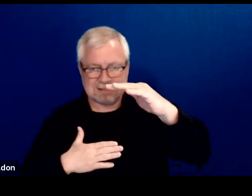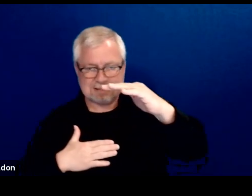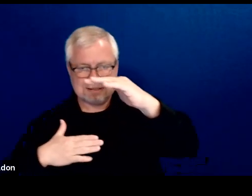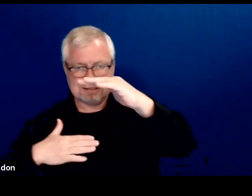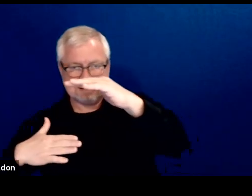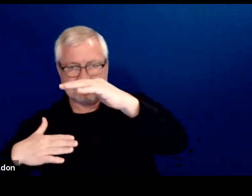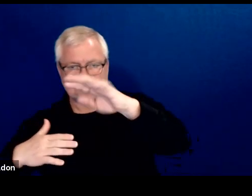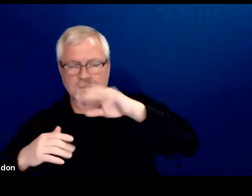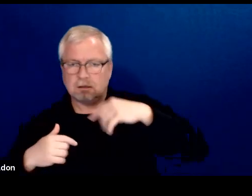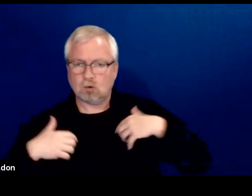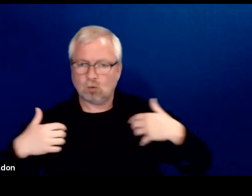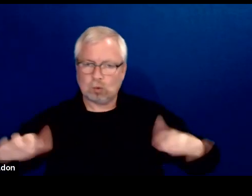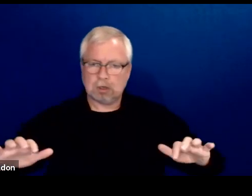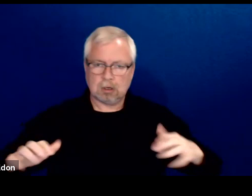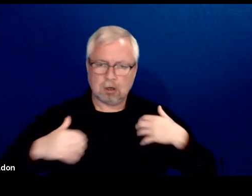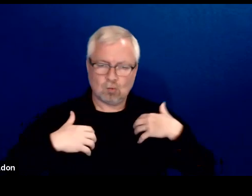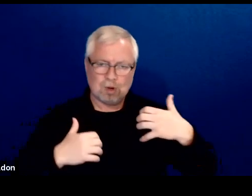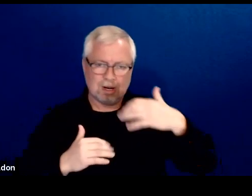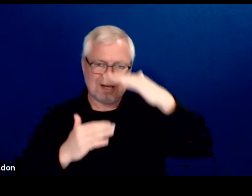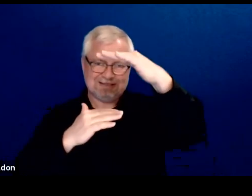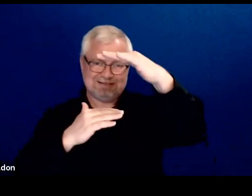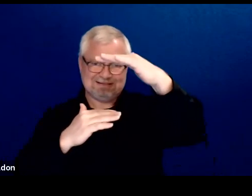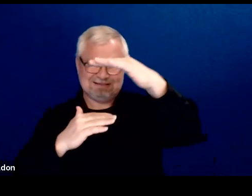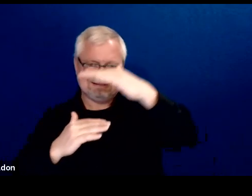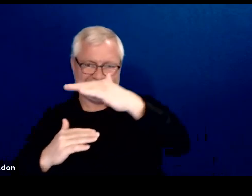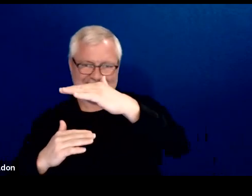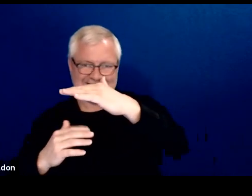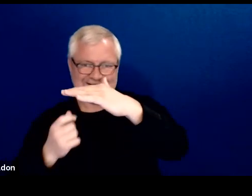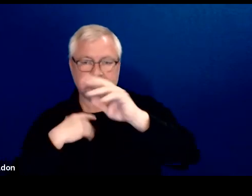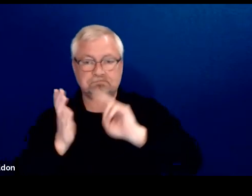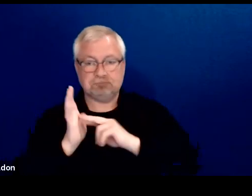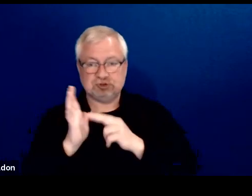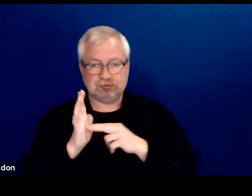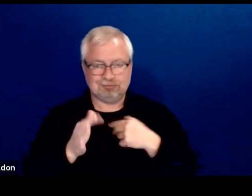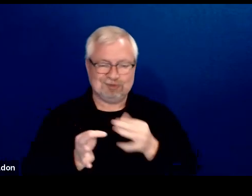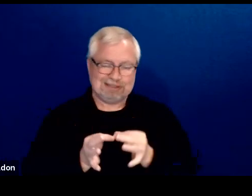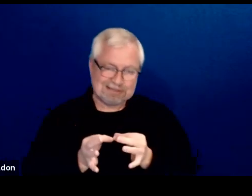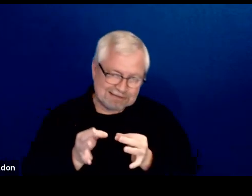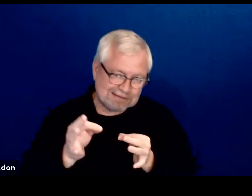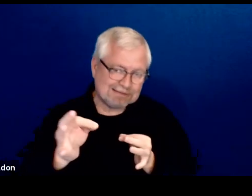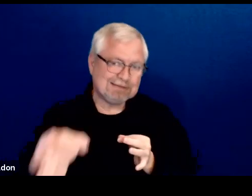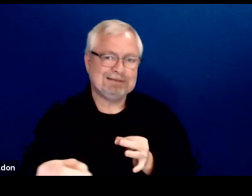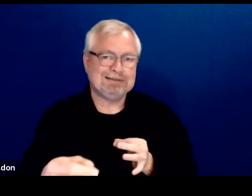it, and we'll get the capacity to be able to push it down. Now,